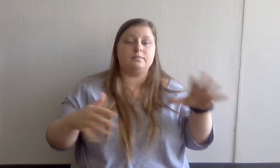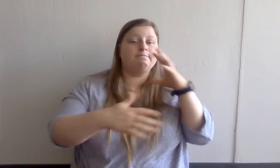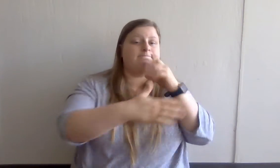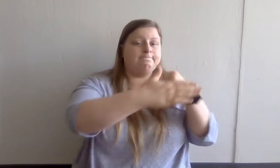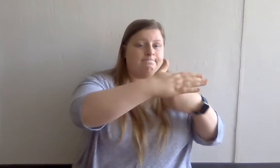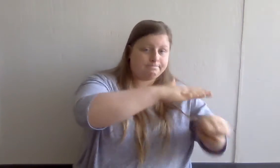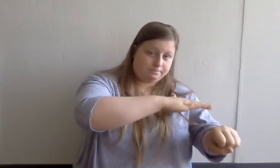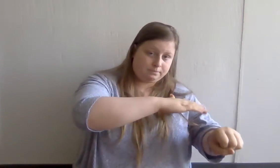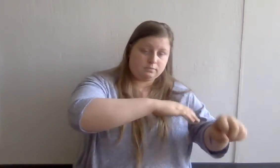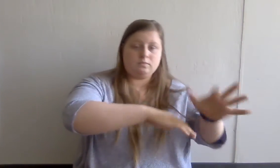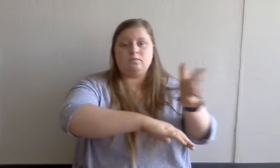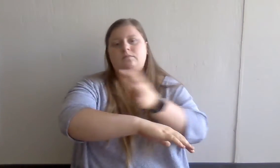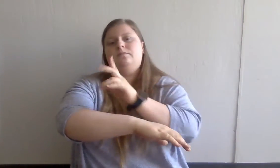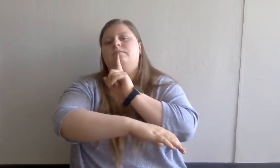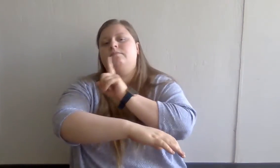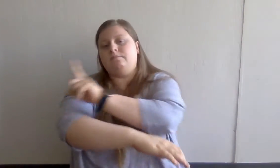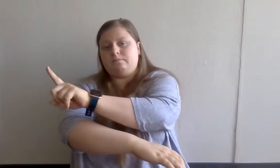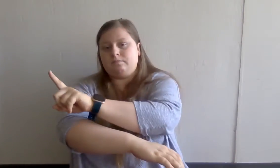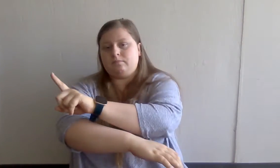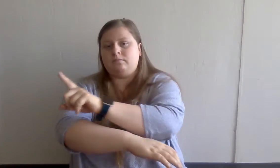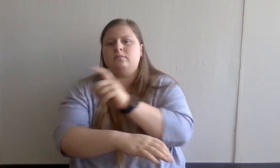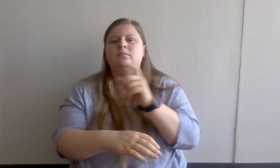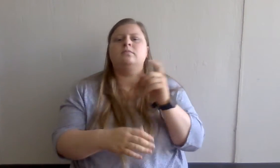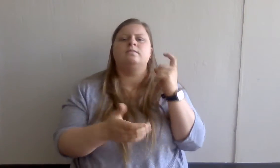For children between the ages of birth and 1,